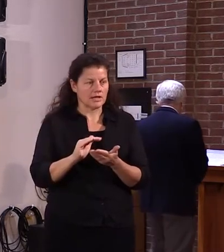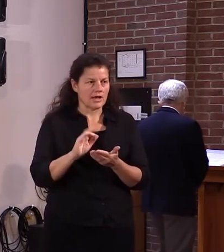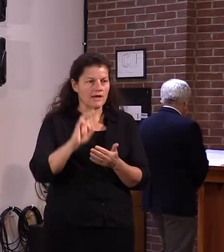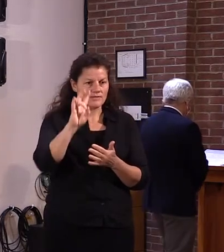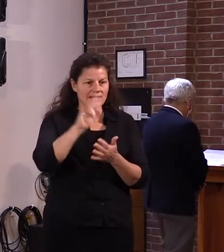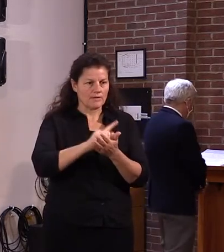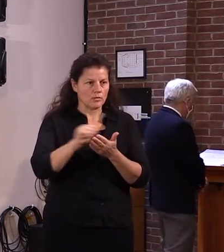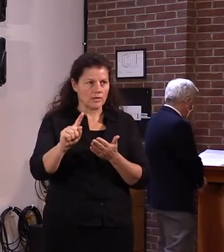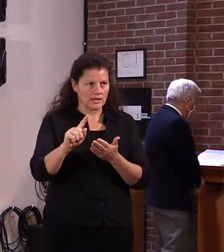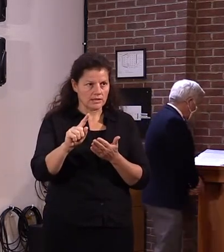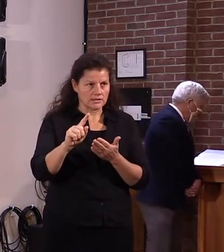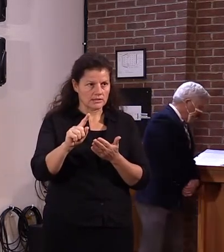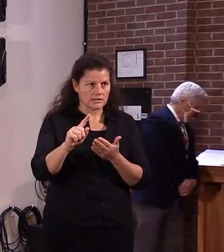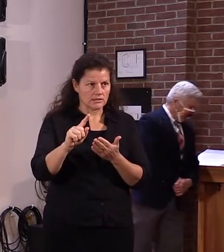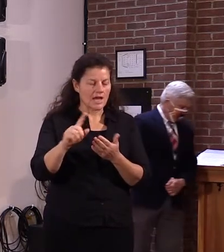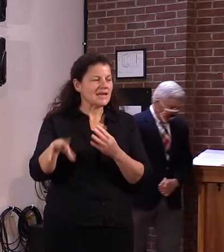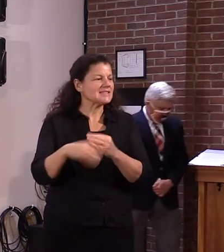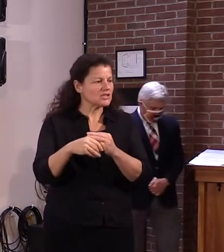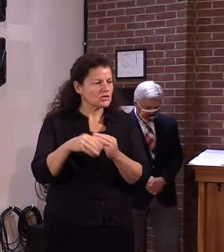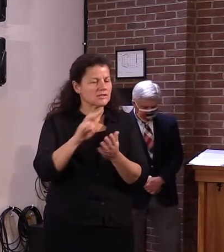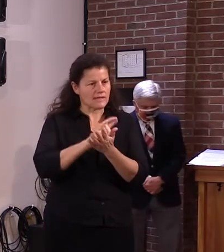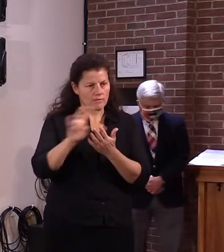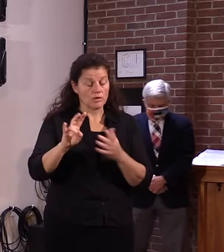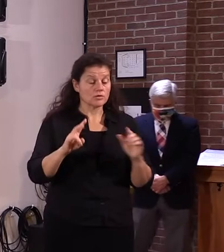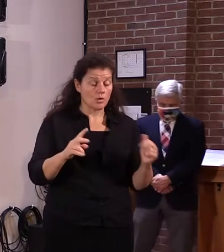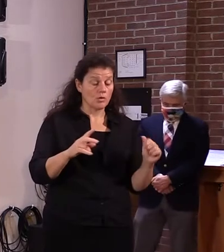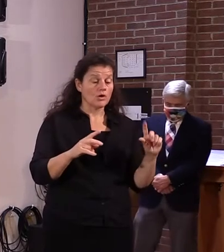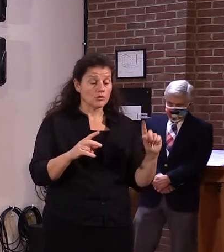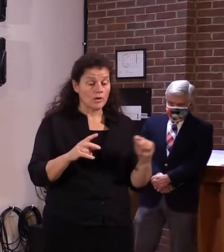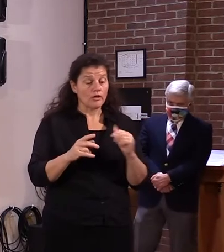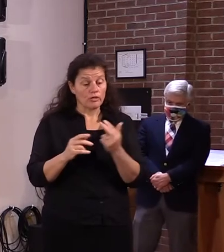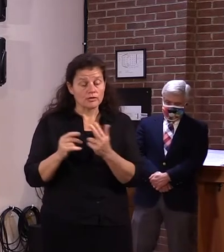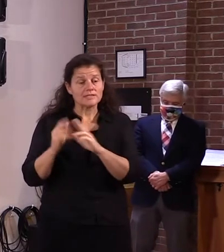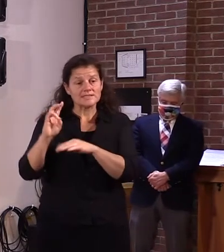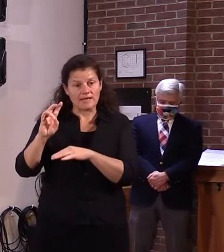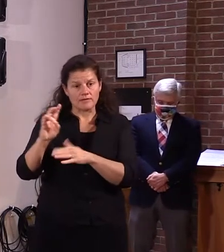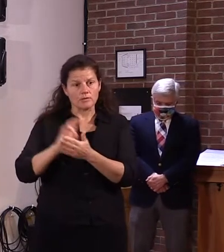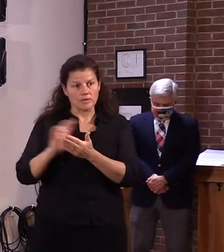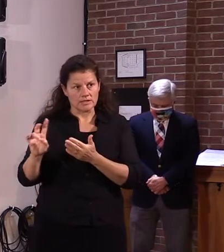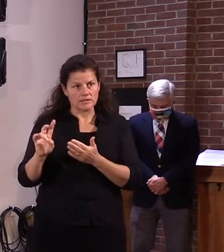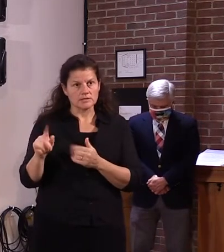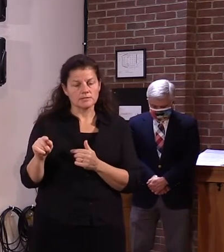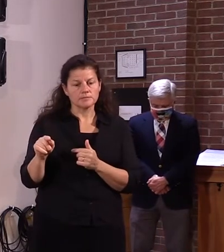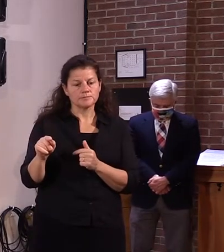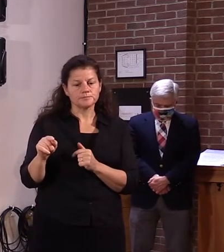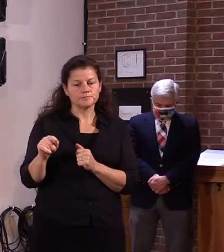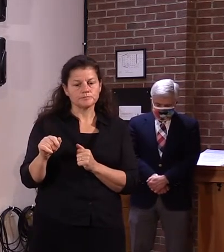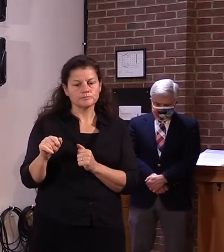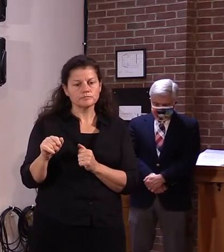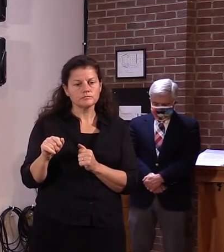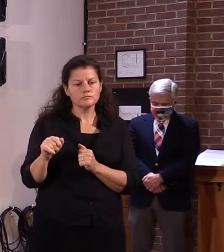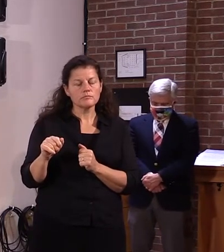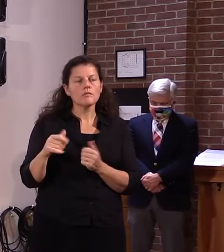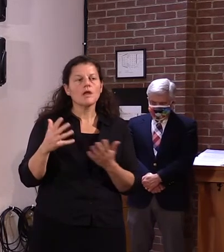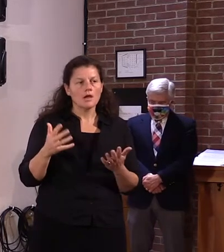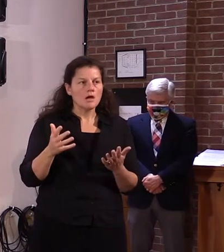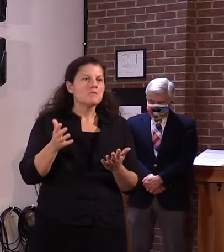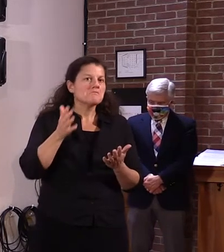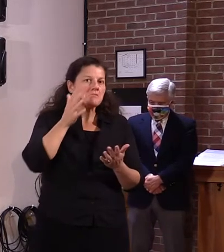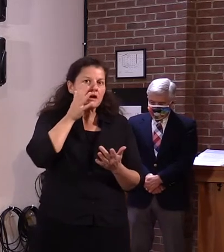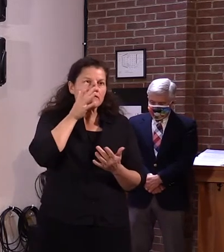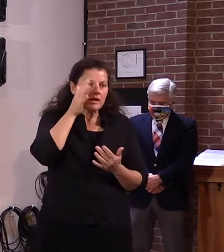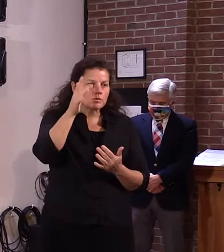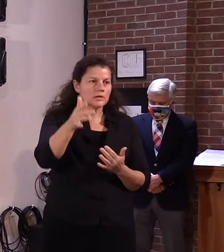in their long-term unemployment plan. And then, it is likely at some